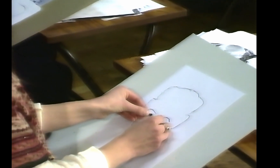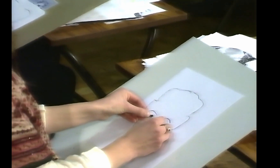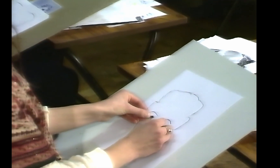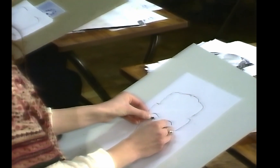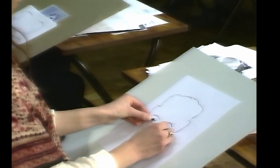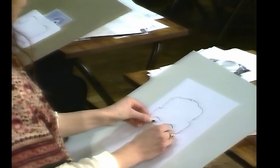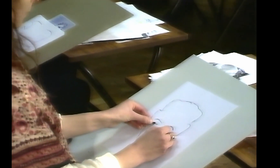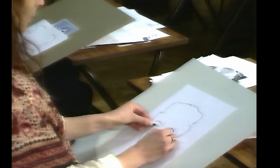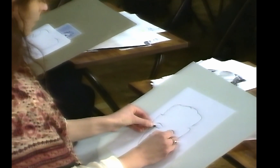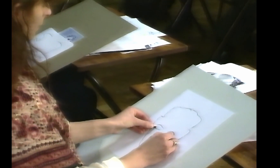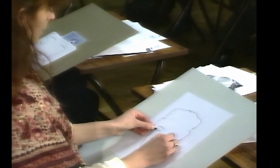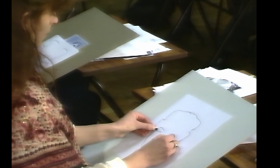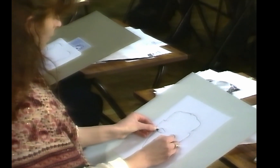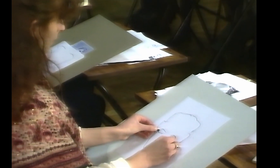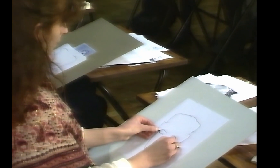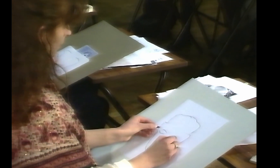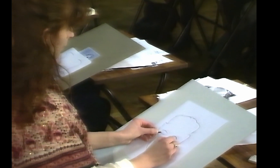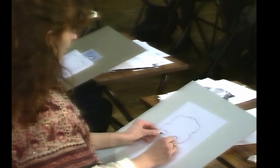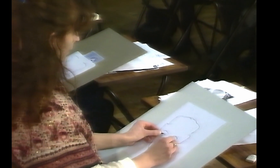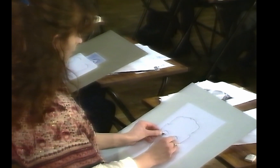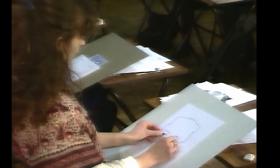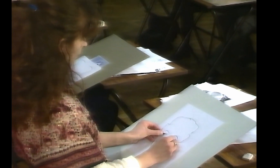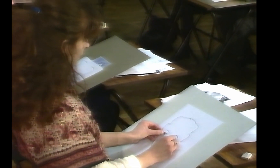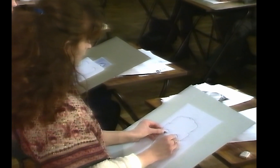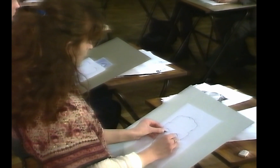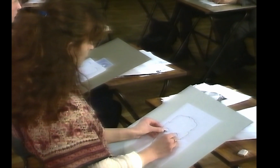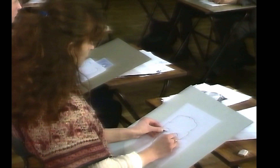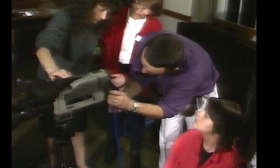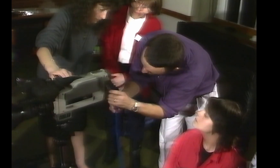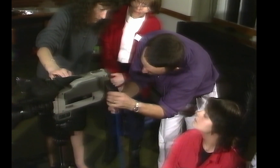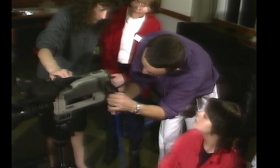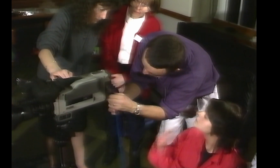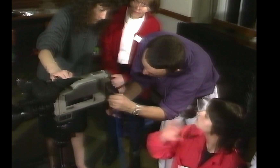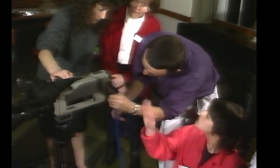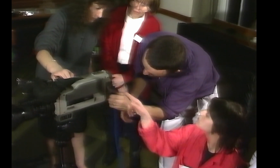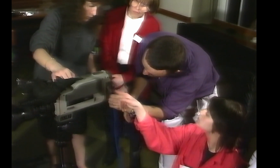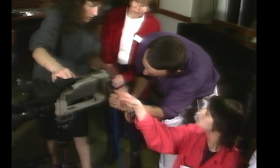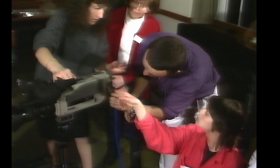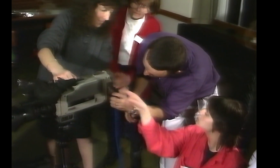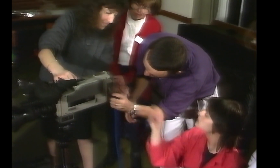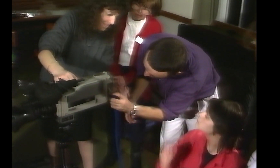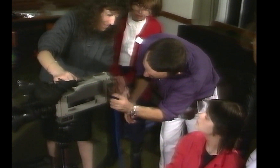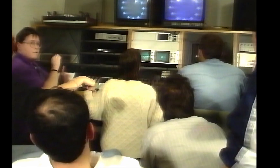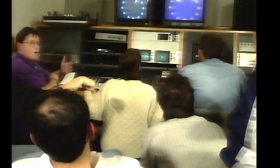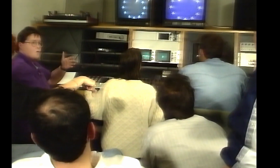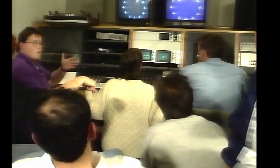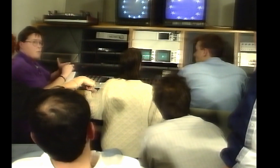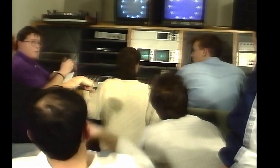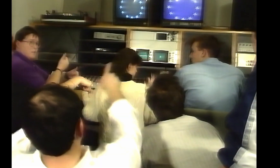Then when they go home, they'll remember what they've learned and be able to find their true potential in deaf ways through